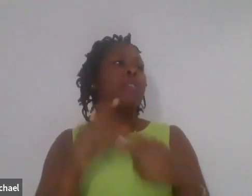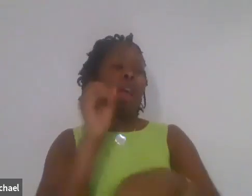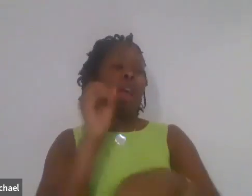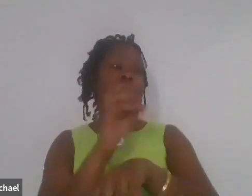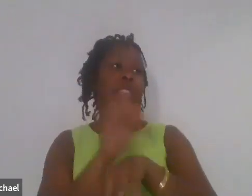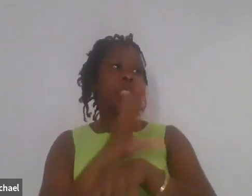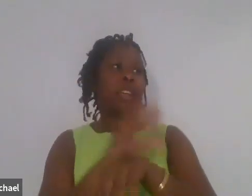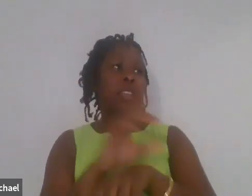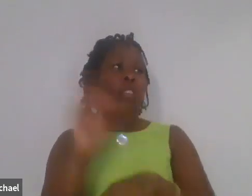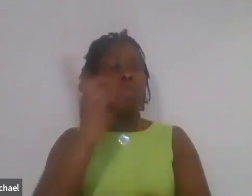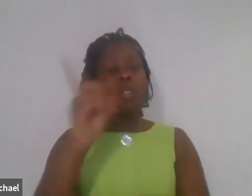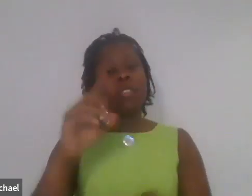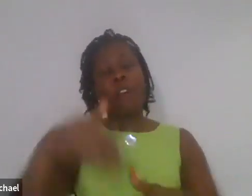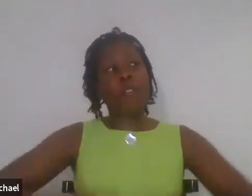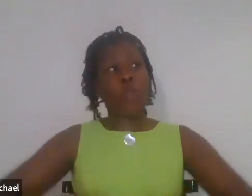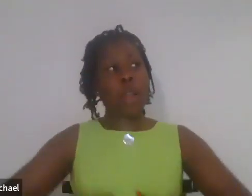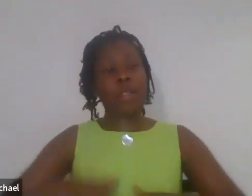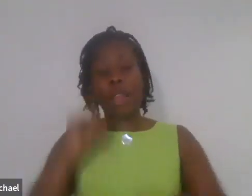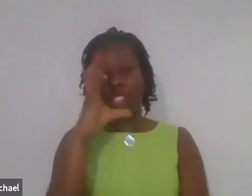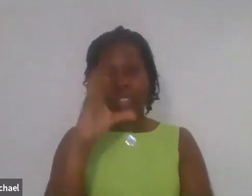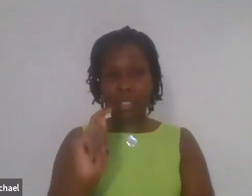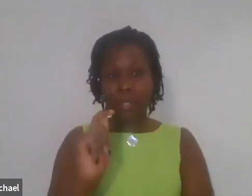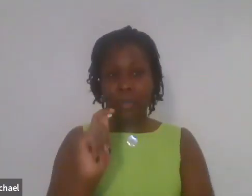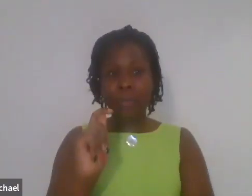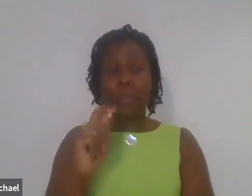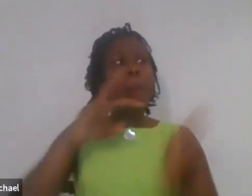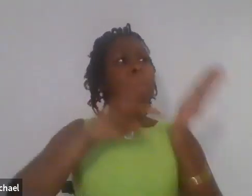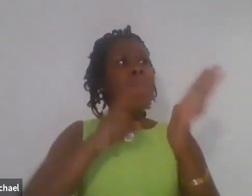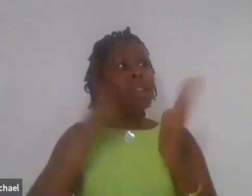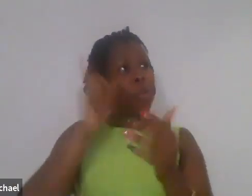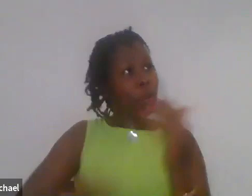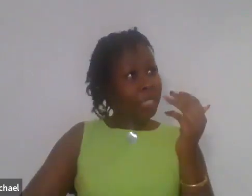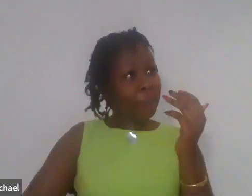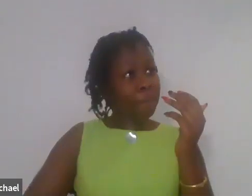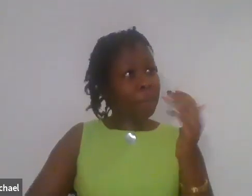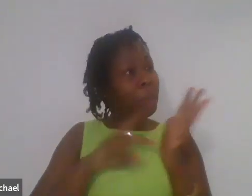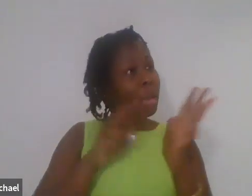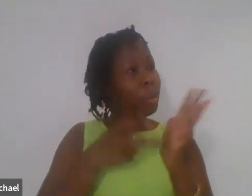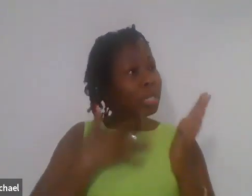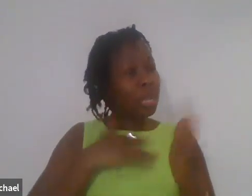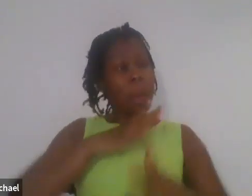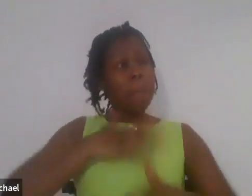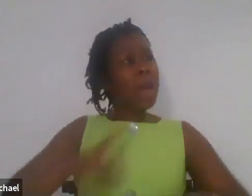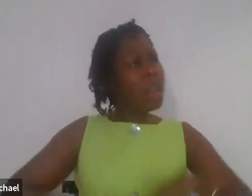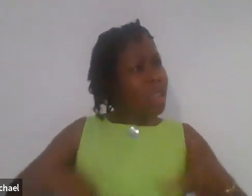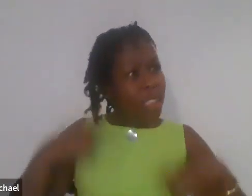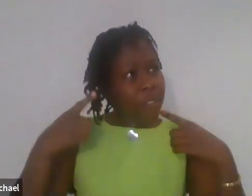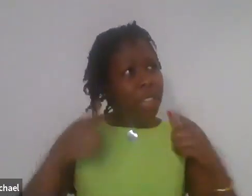appointed to serve as an advisory board of the Ministry of Youth. Me, I know what. Me, I know. My life, So